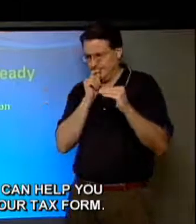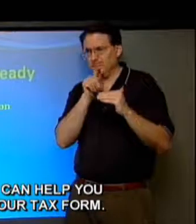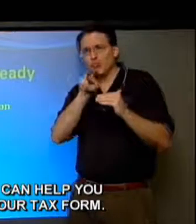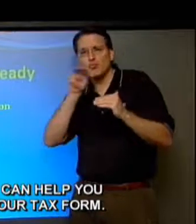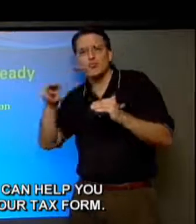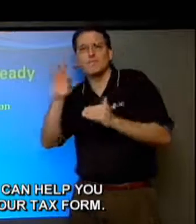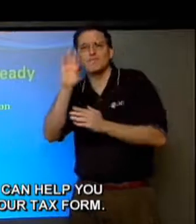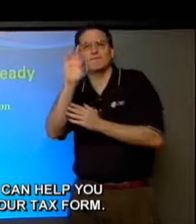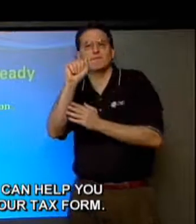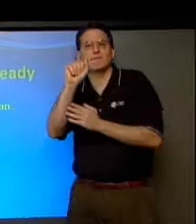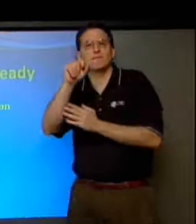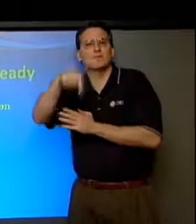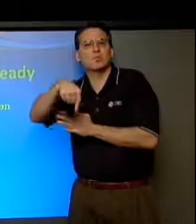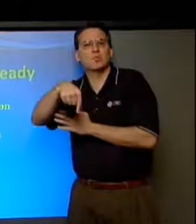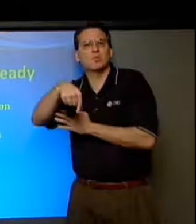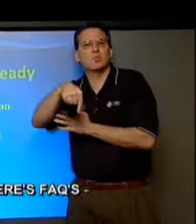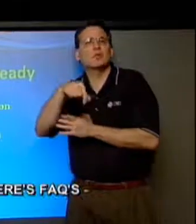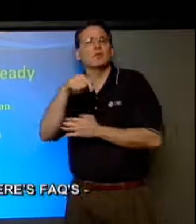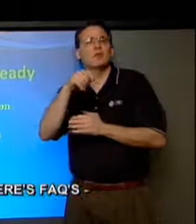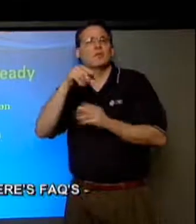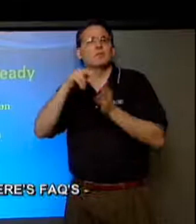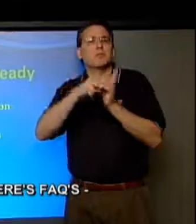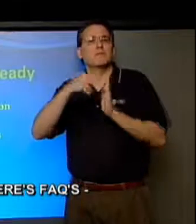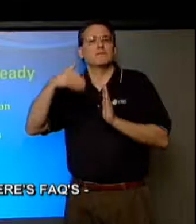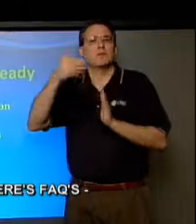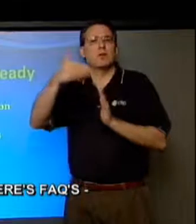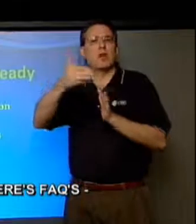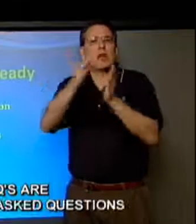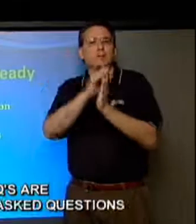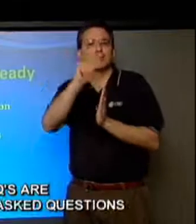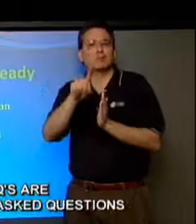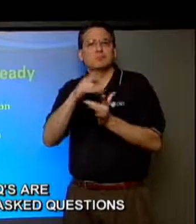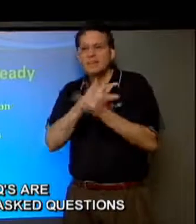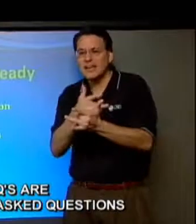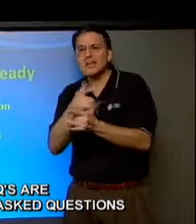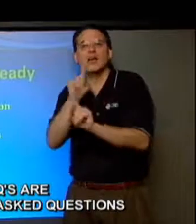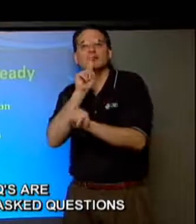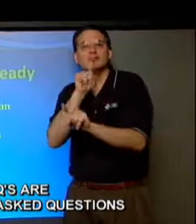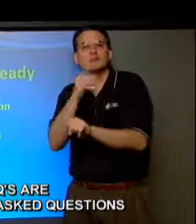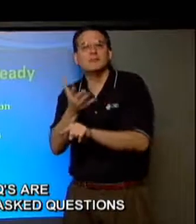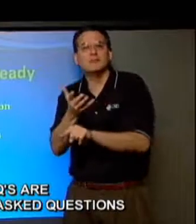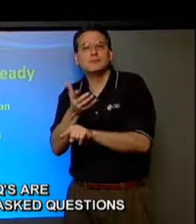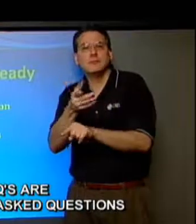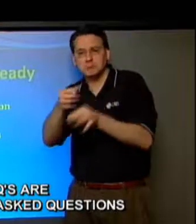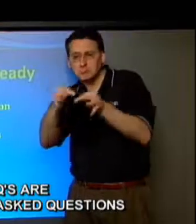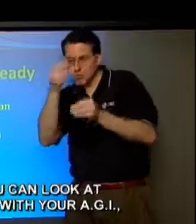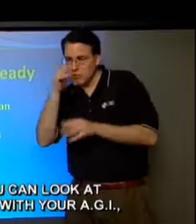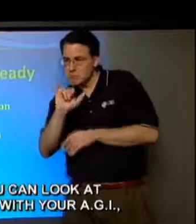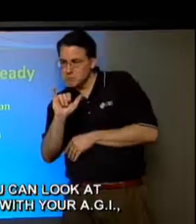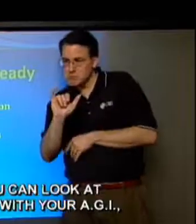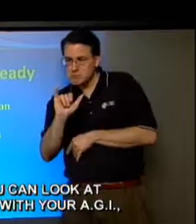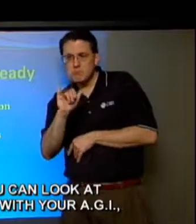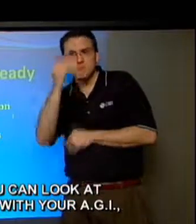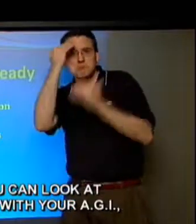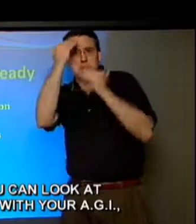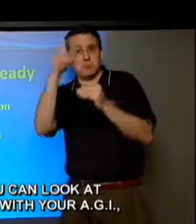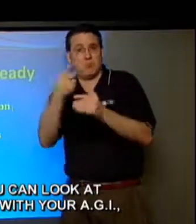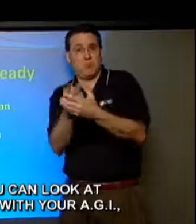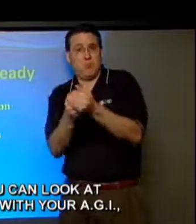form. Now, there's FAQs, frequently asked questions, that you can look at to help